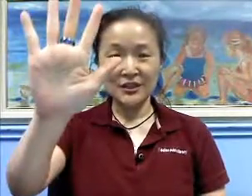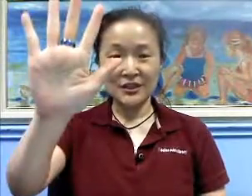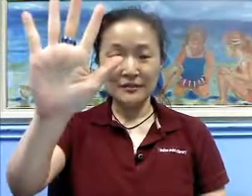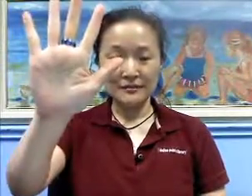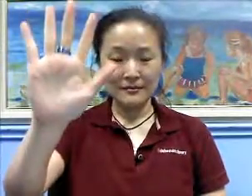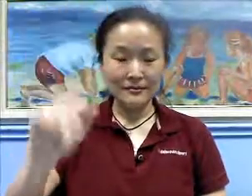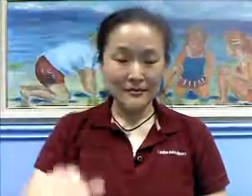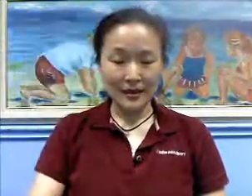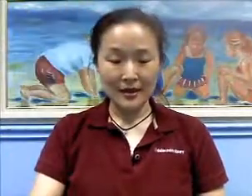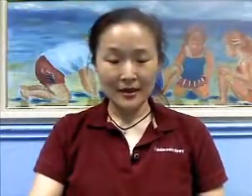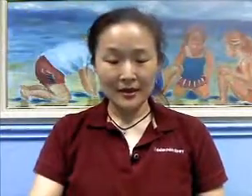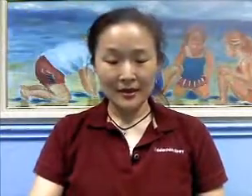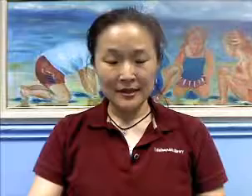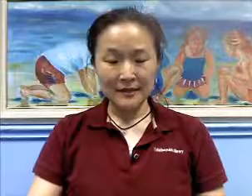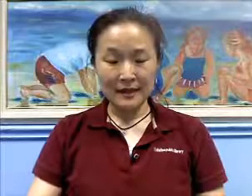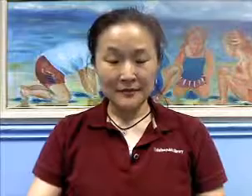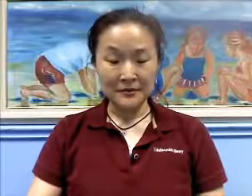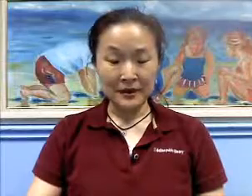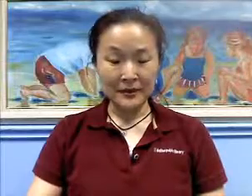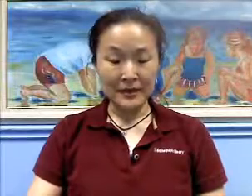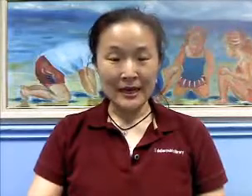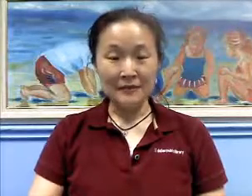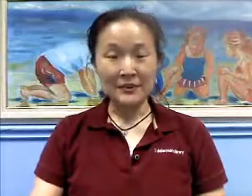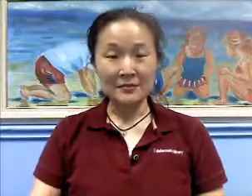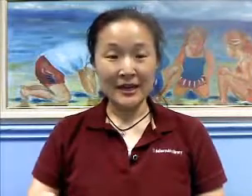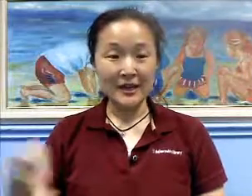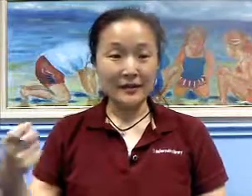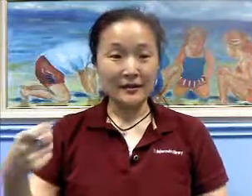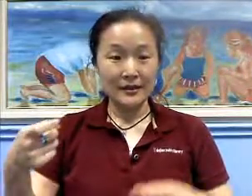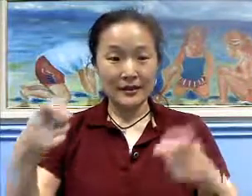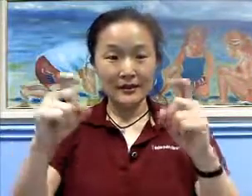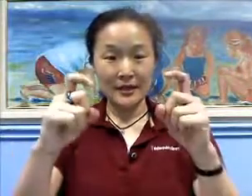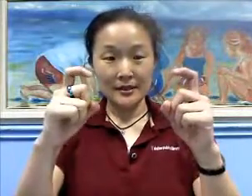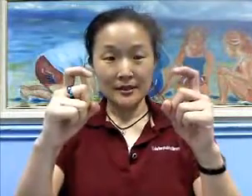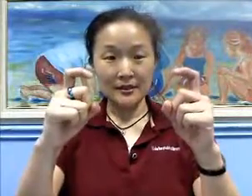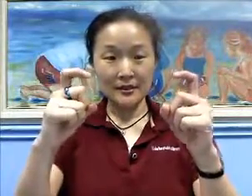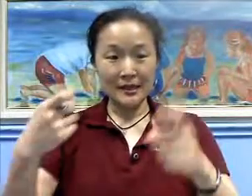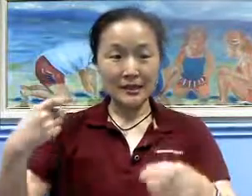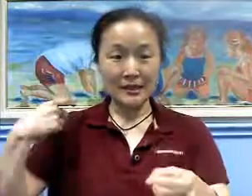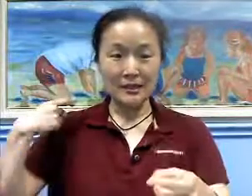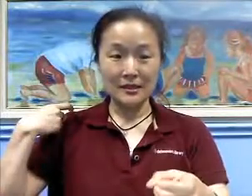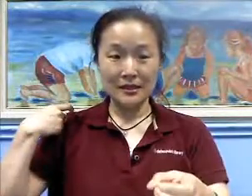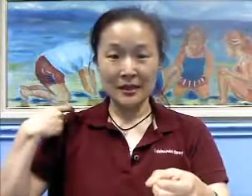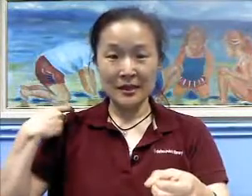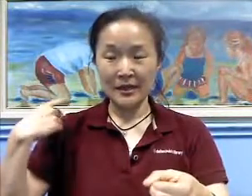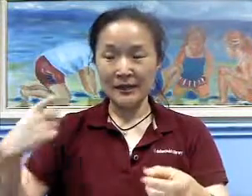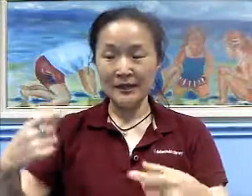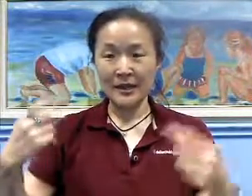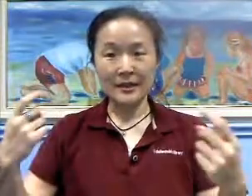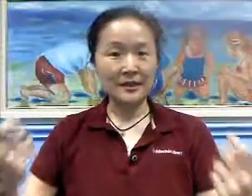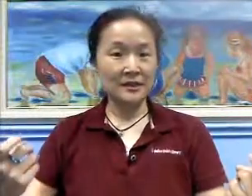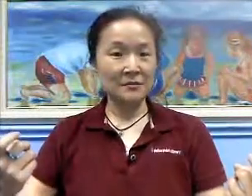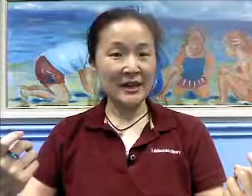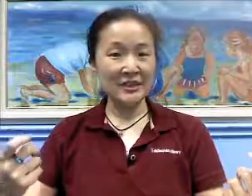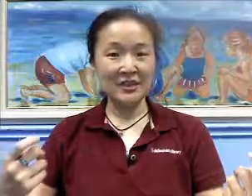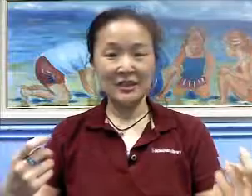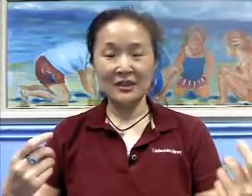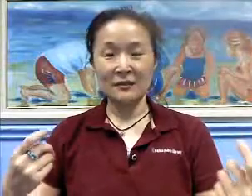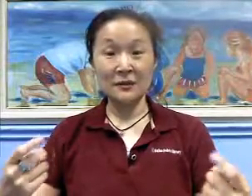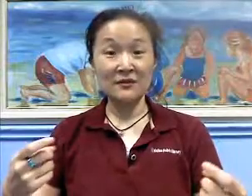Asian. And then after that we have Hispanic. Take two hooks like this, and it's like the Spanish